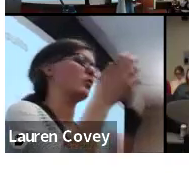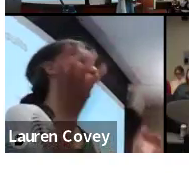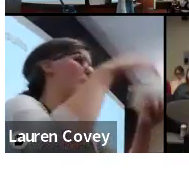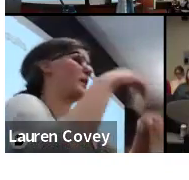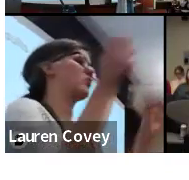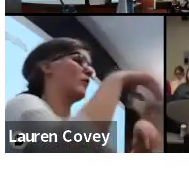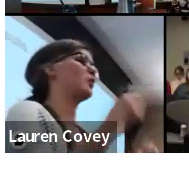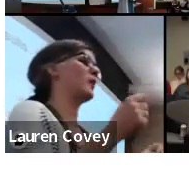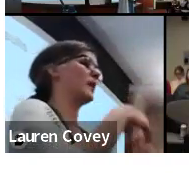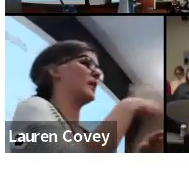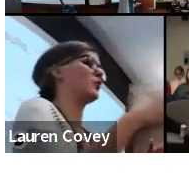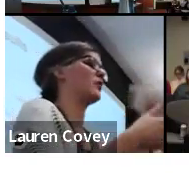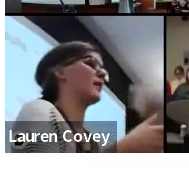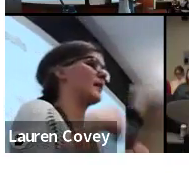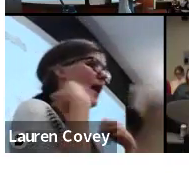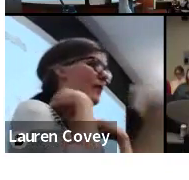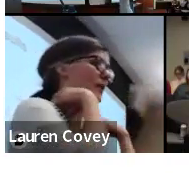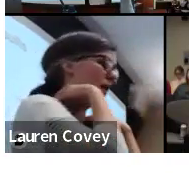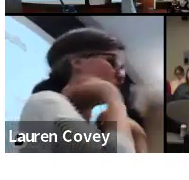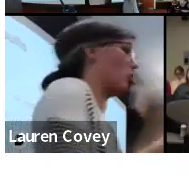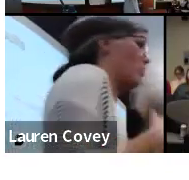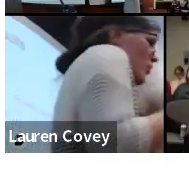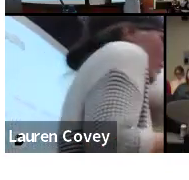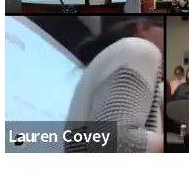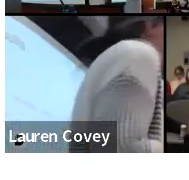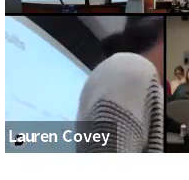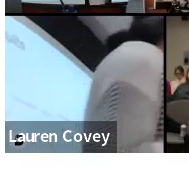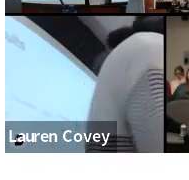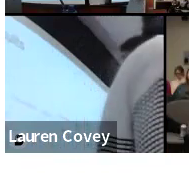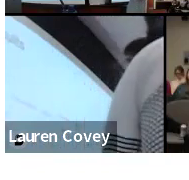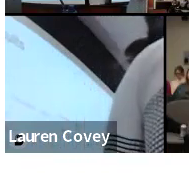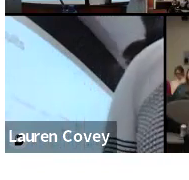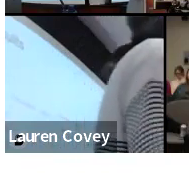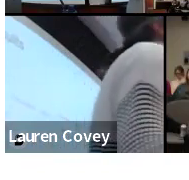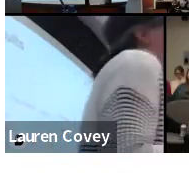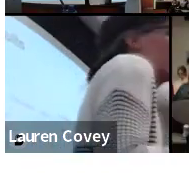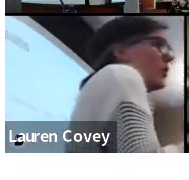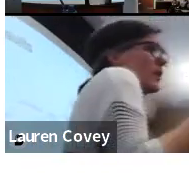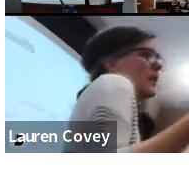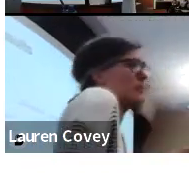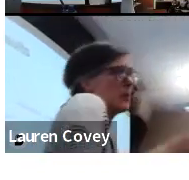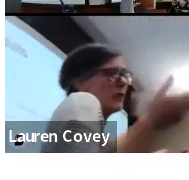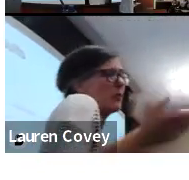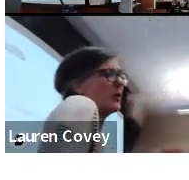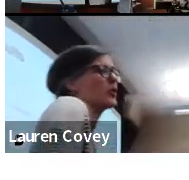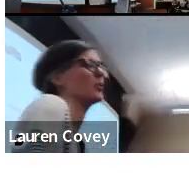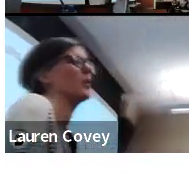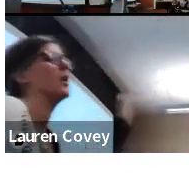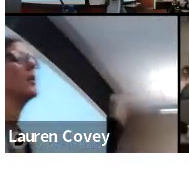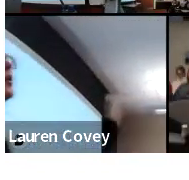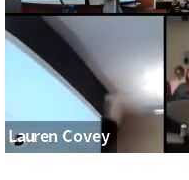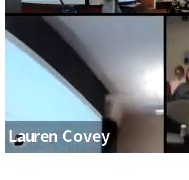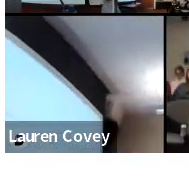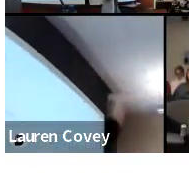that is the sort of combination of doing it in this context and having the additional burden of actually having to tell the story and do it in a context that's maybe not familiar to